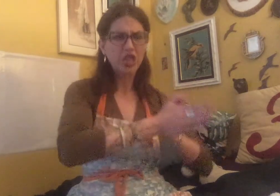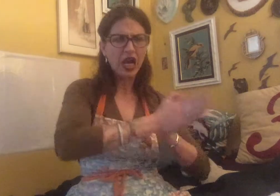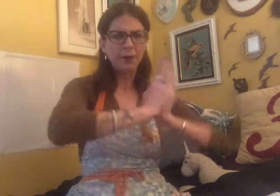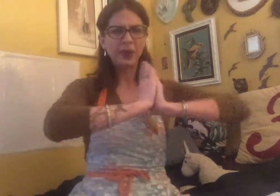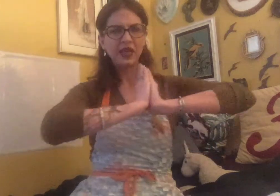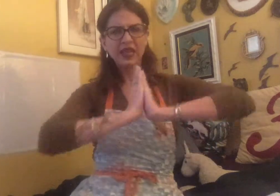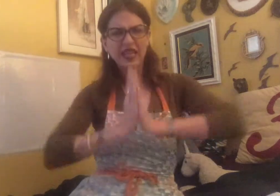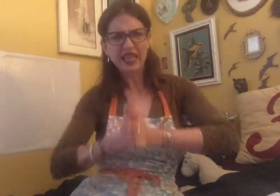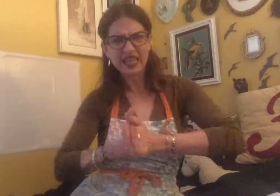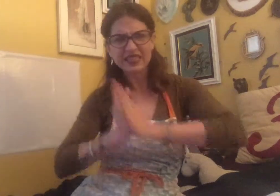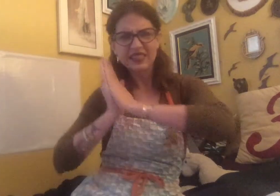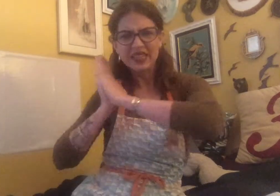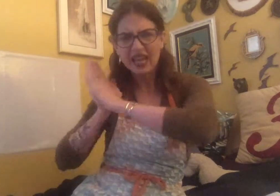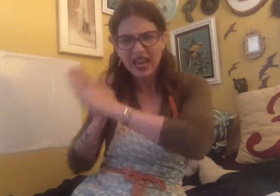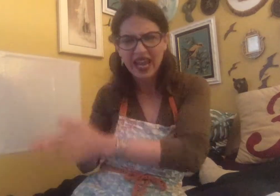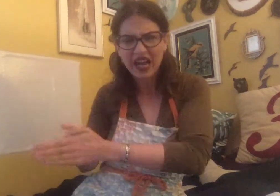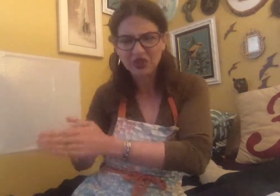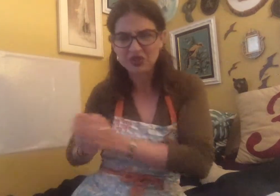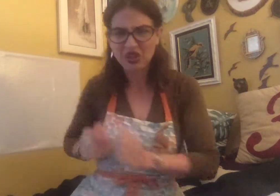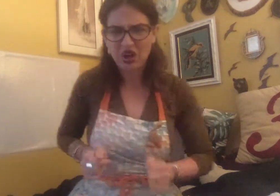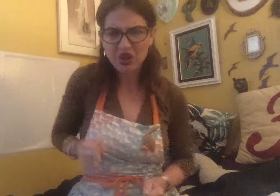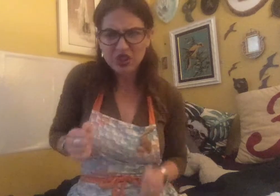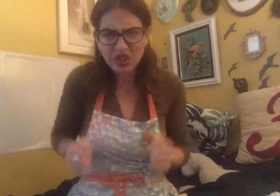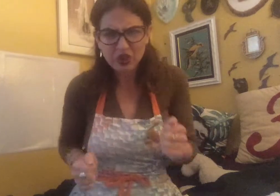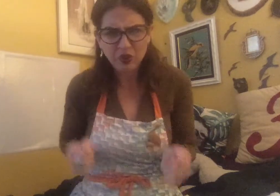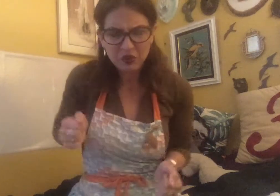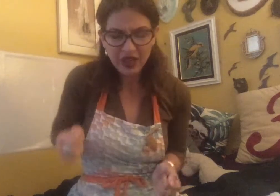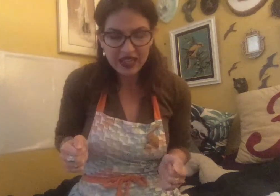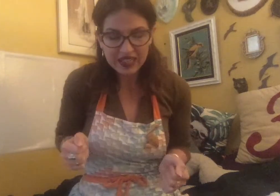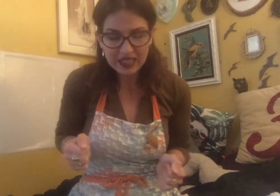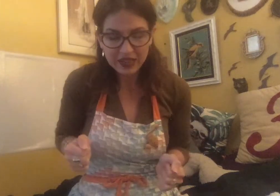chop it out. Are you ready?